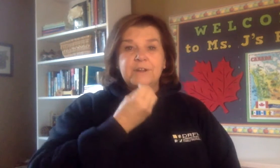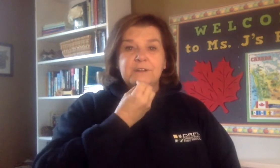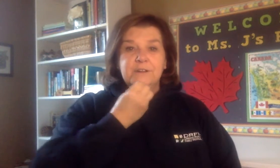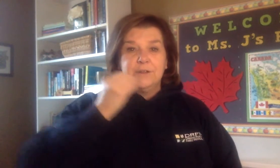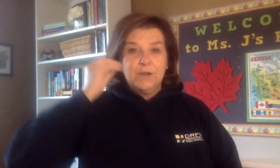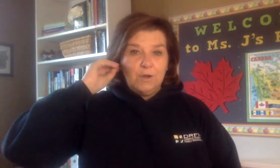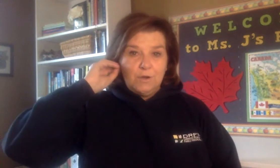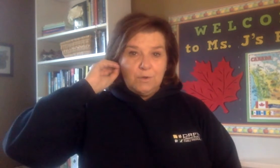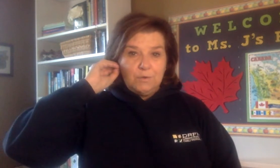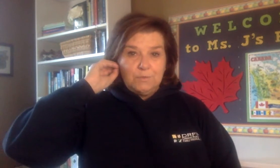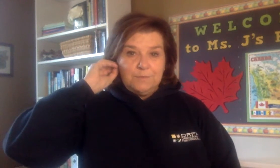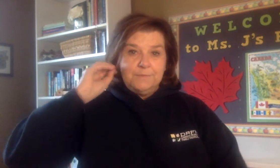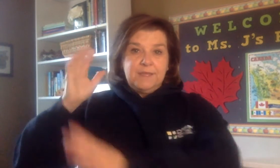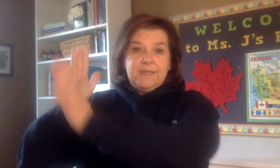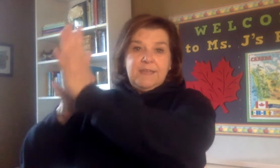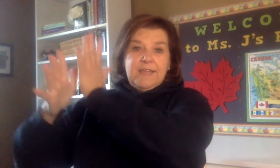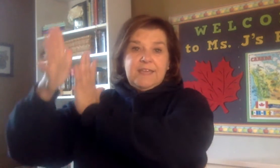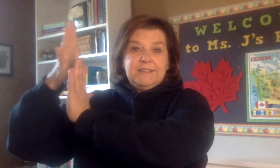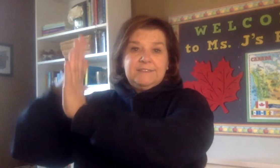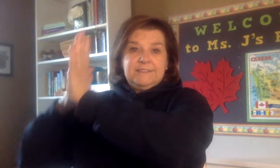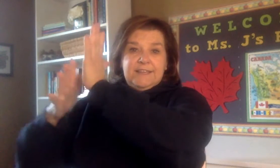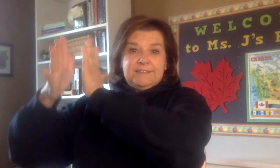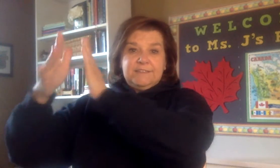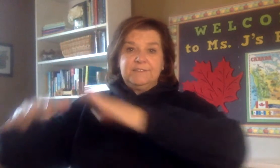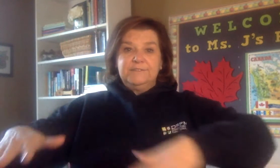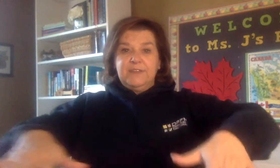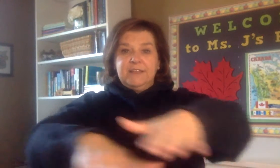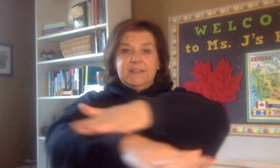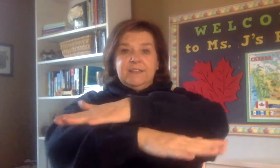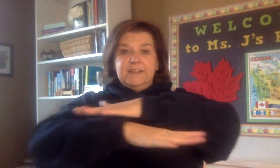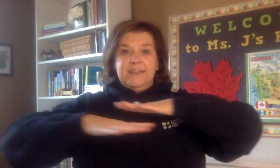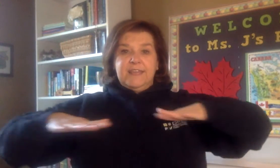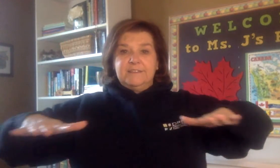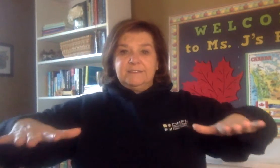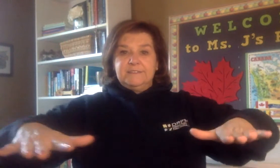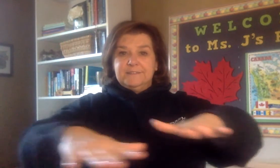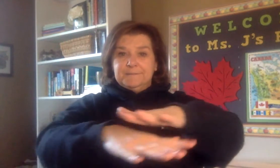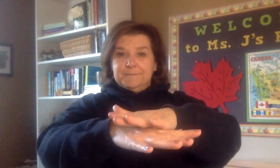our home and native land,